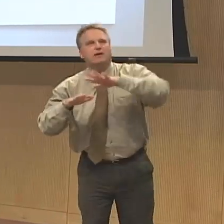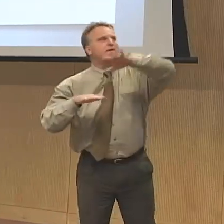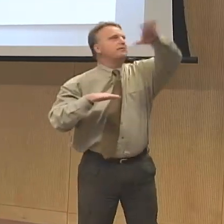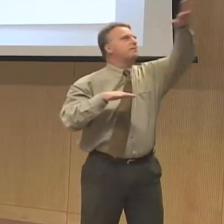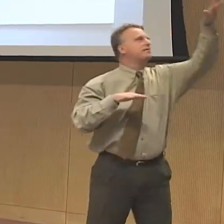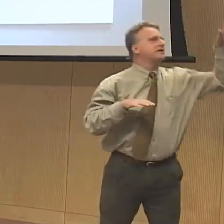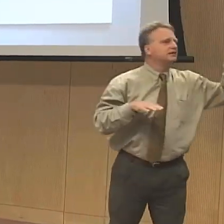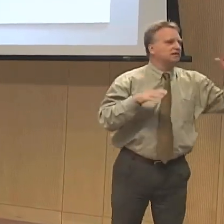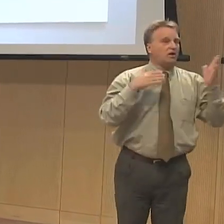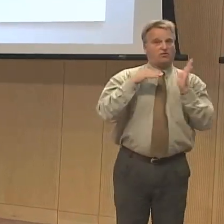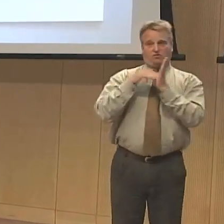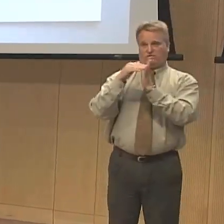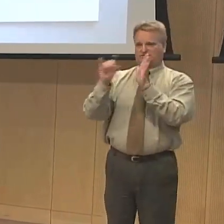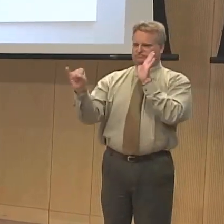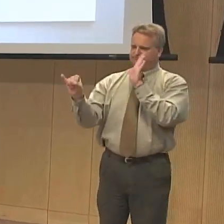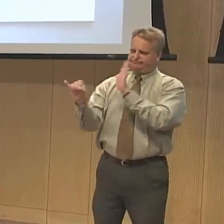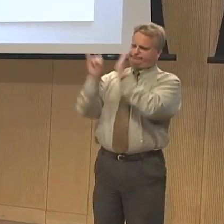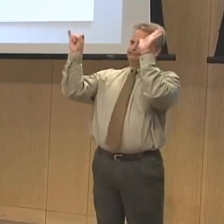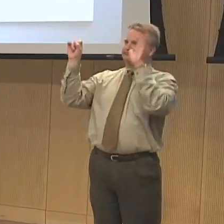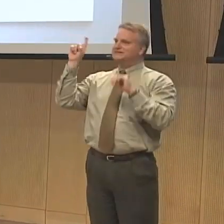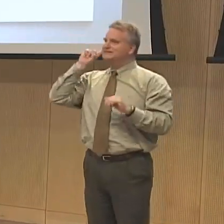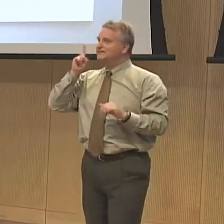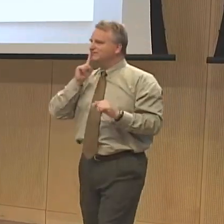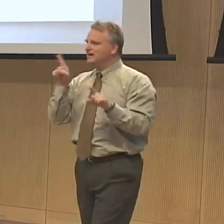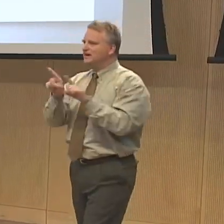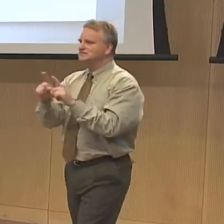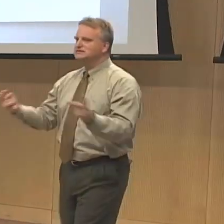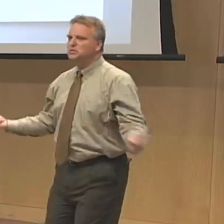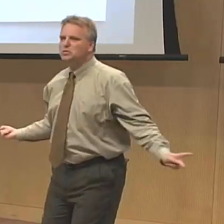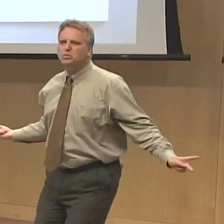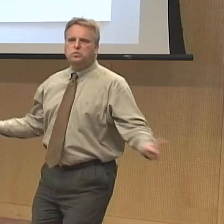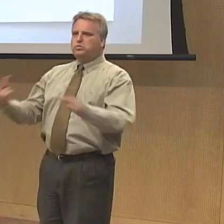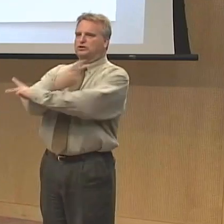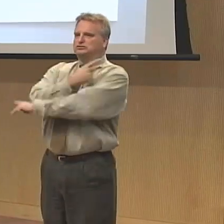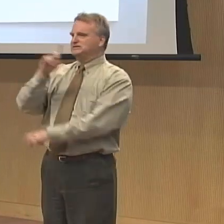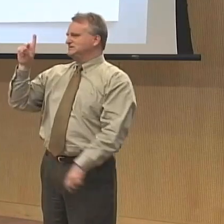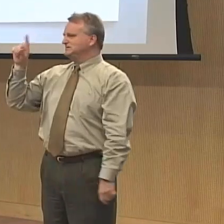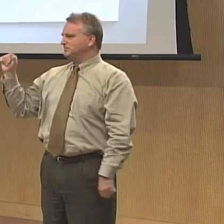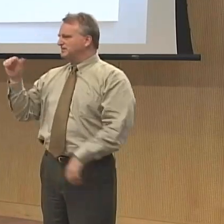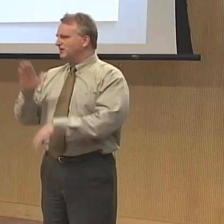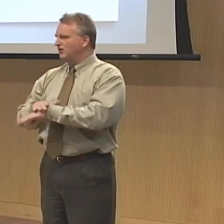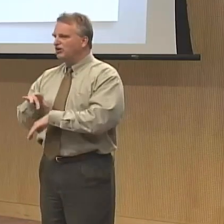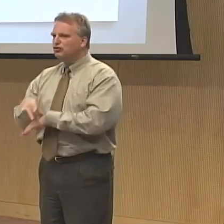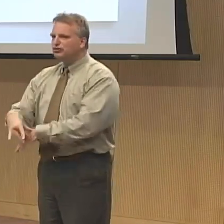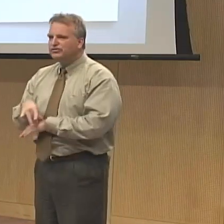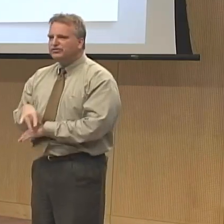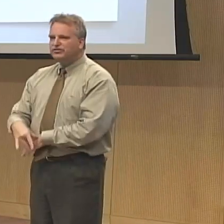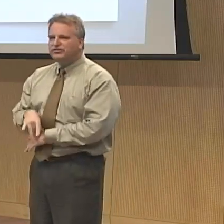ed, the disability community, oftentimes identify deafness as one of the worst disabilities on